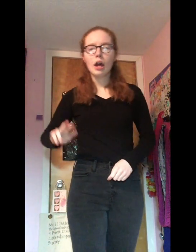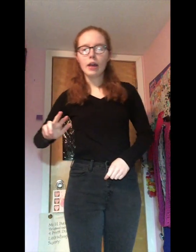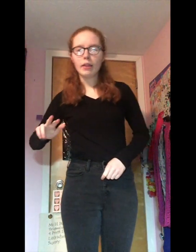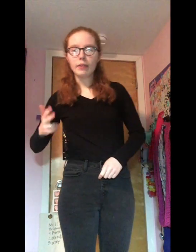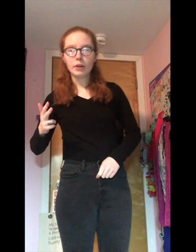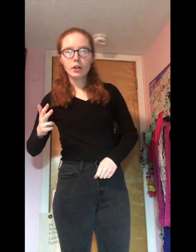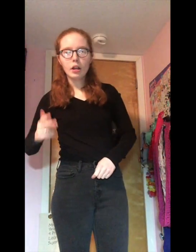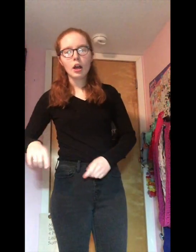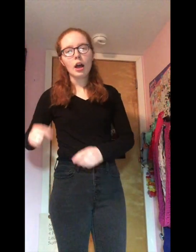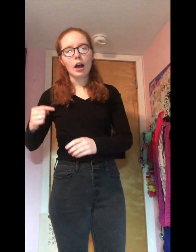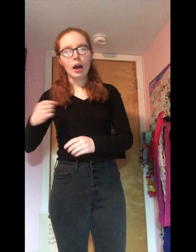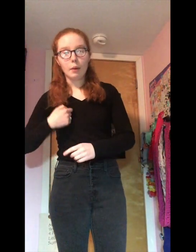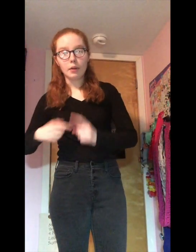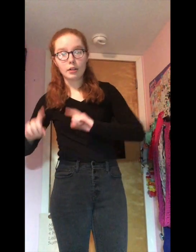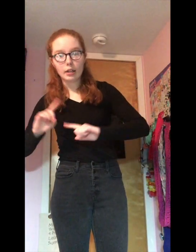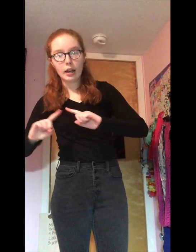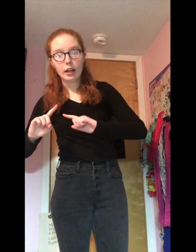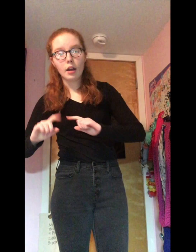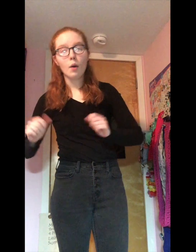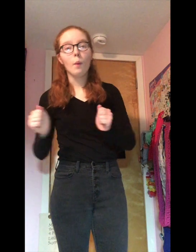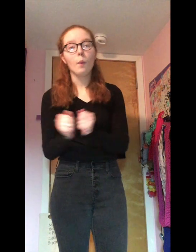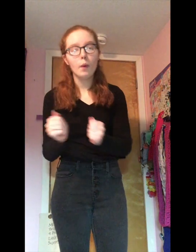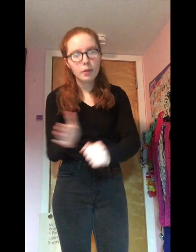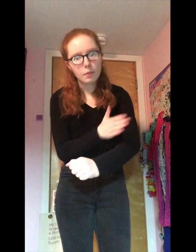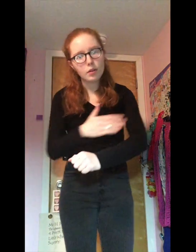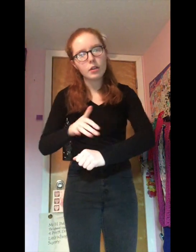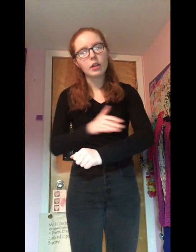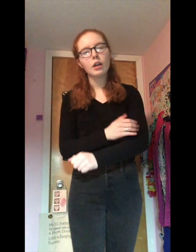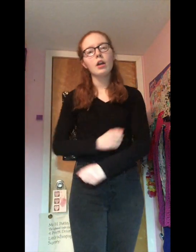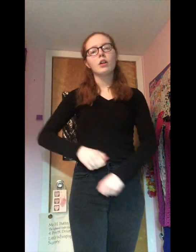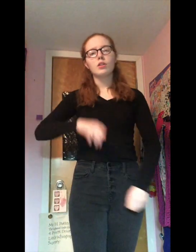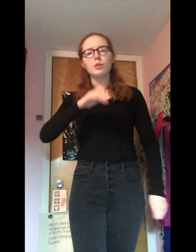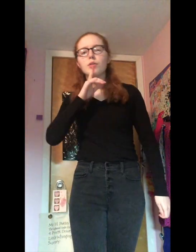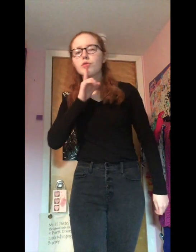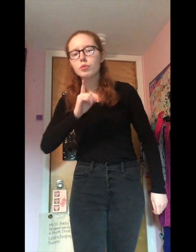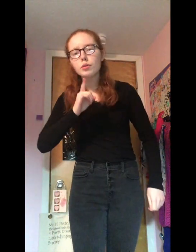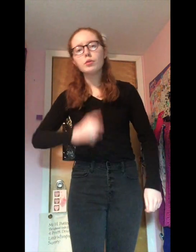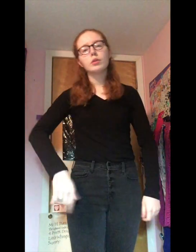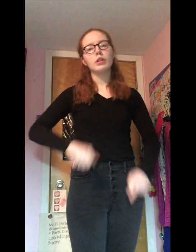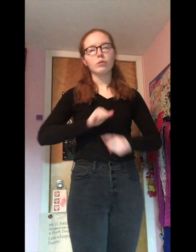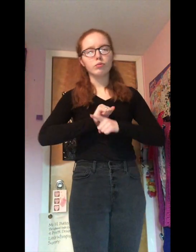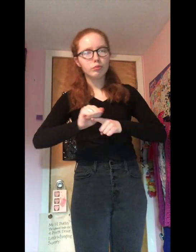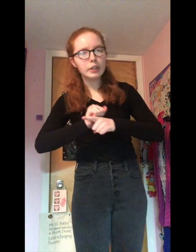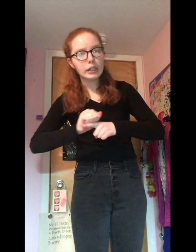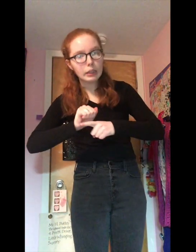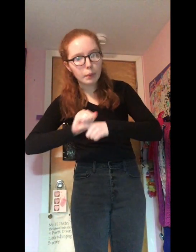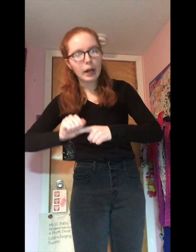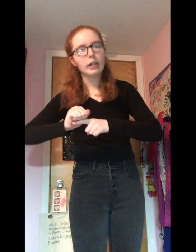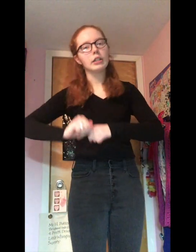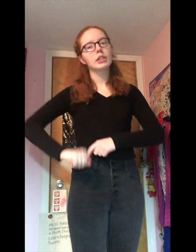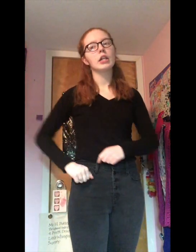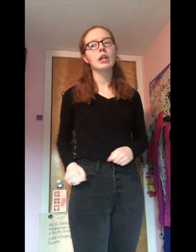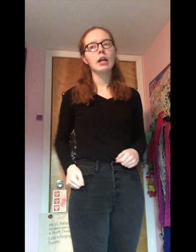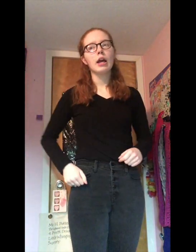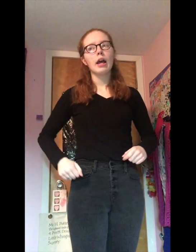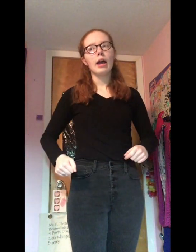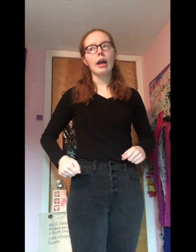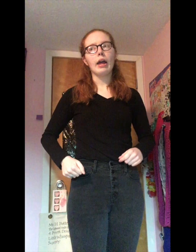And then third, I'm going to sign with music, so it's a true, really practice